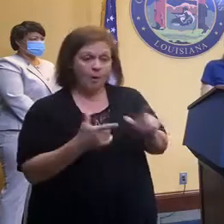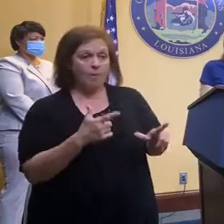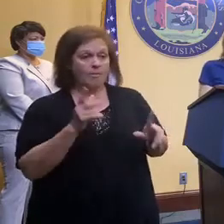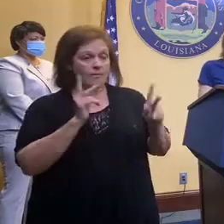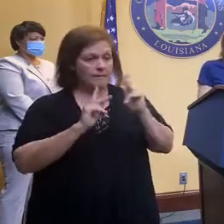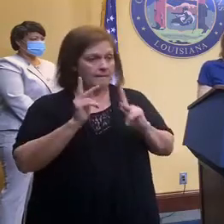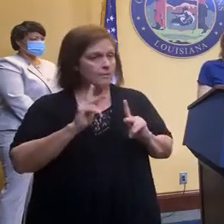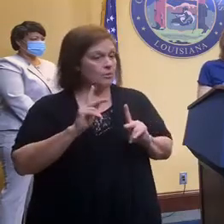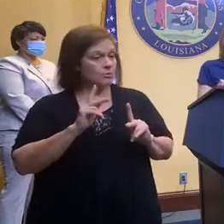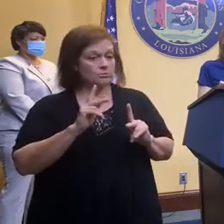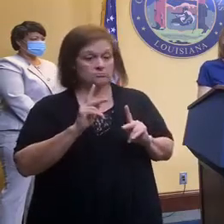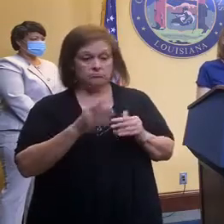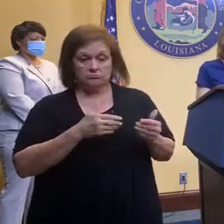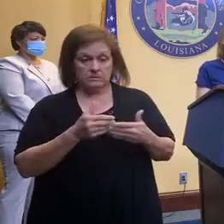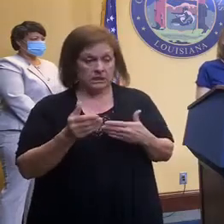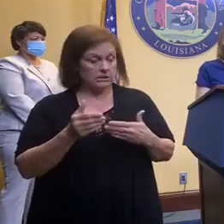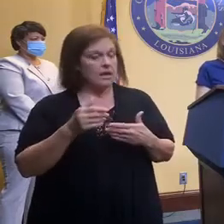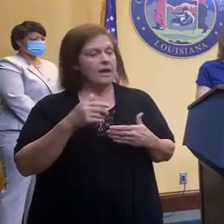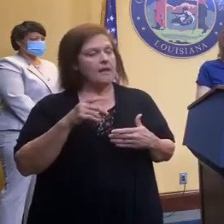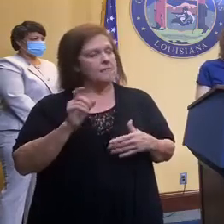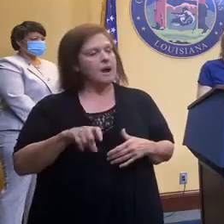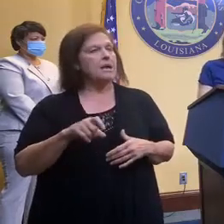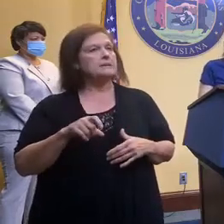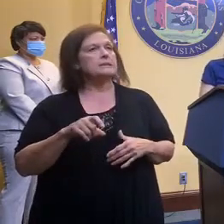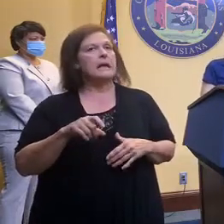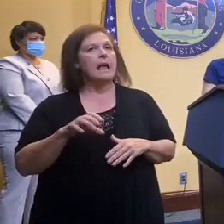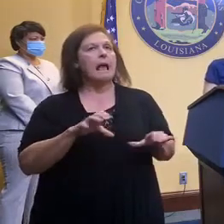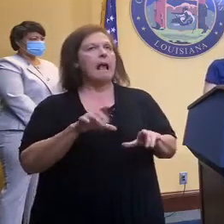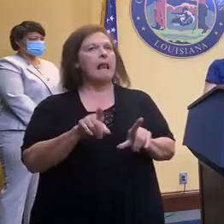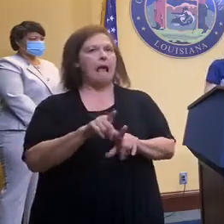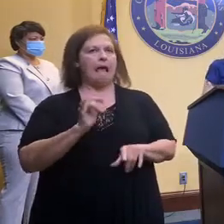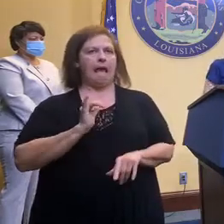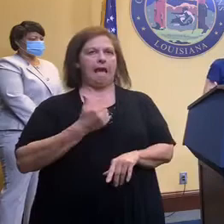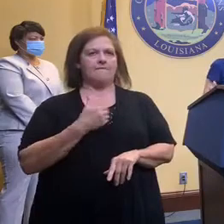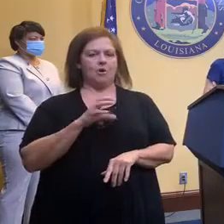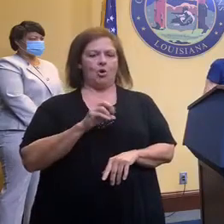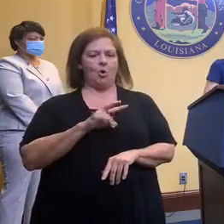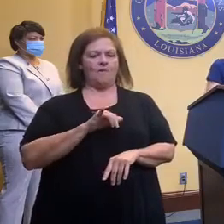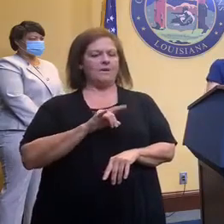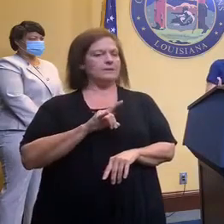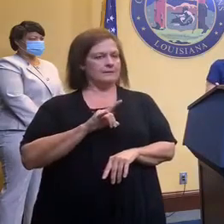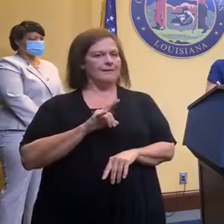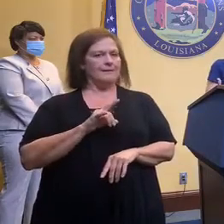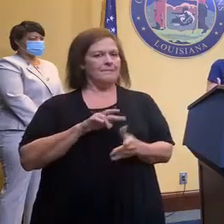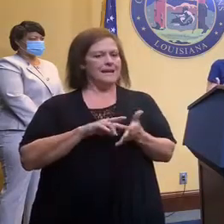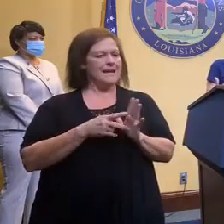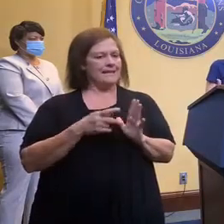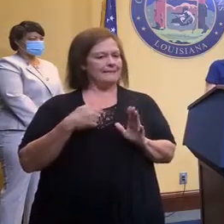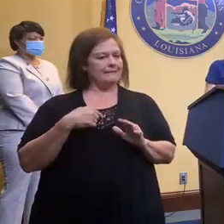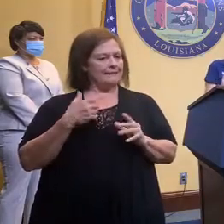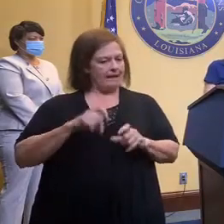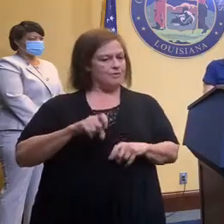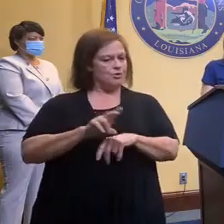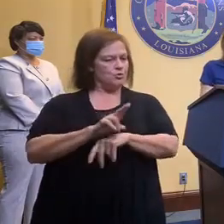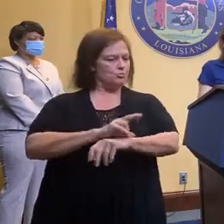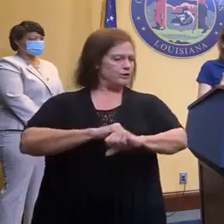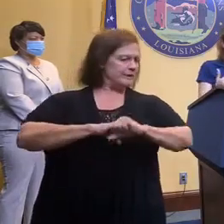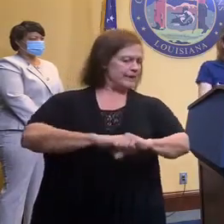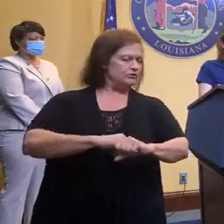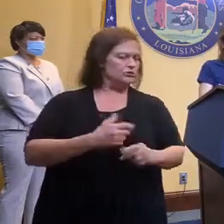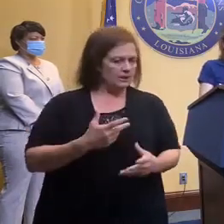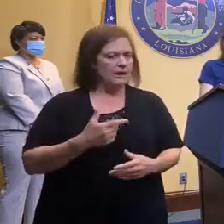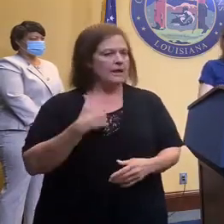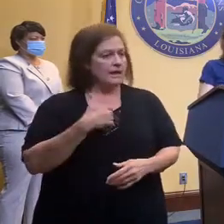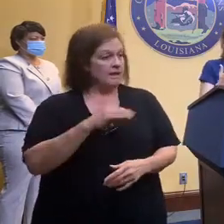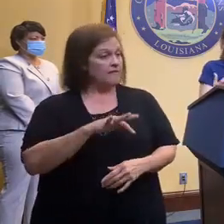come into contact with has COVID, and act accordingly. If we all do that, if we start with that assumption, we will all wear our masks, we'll